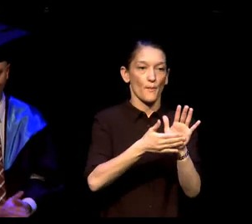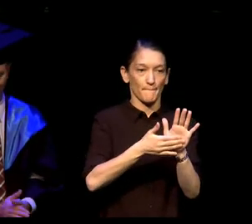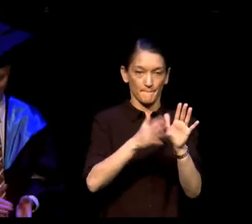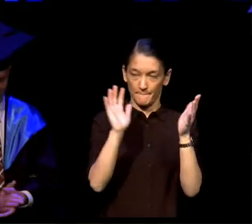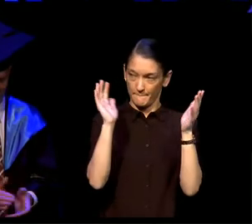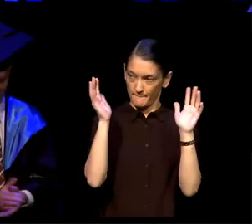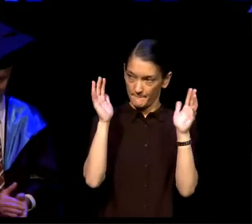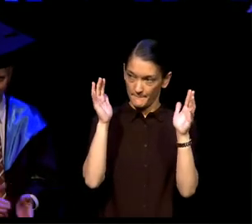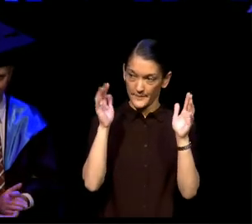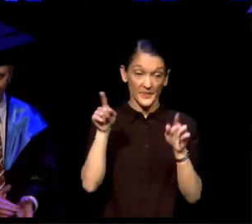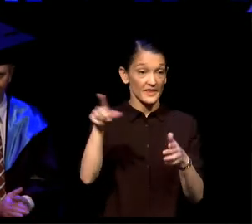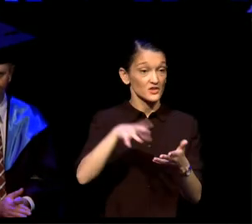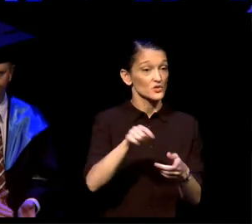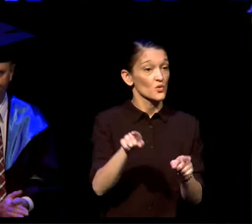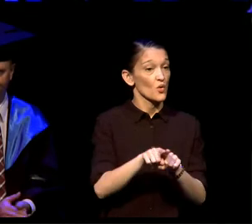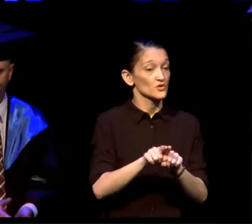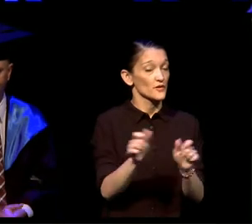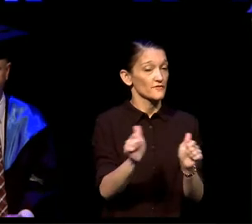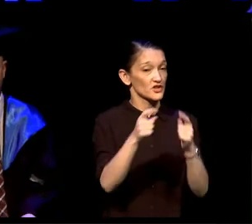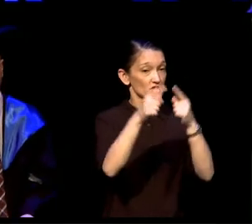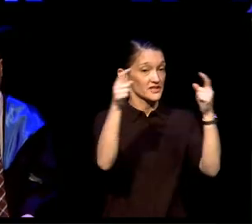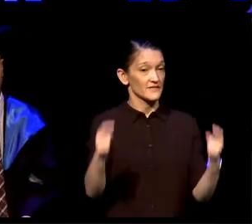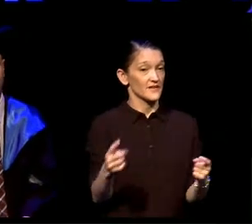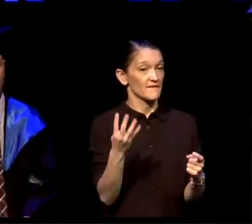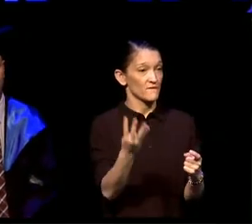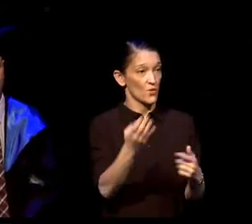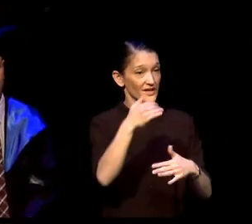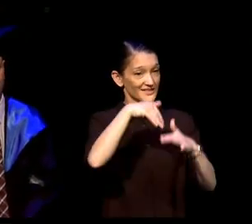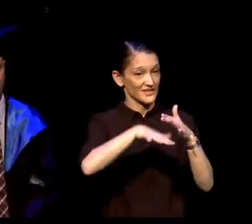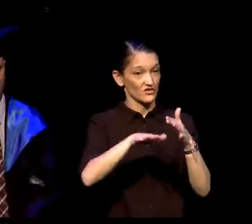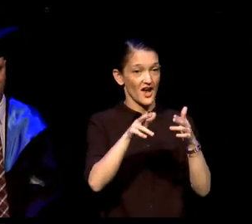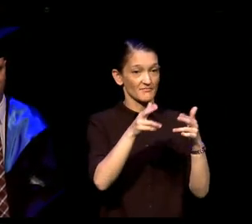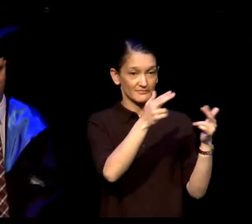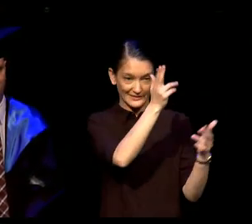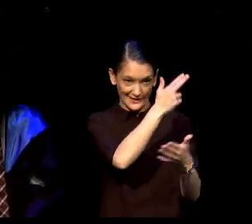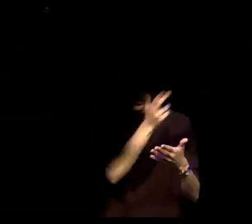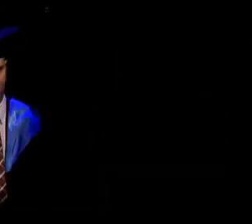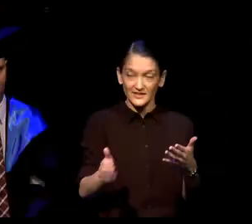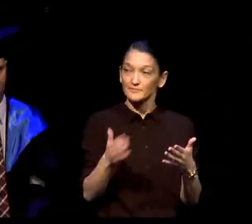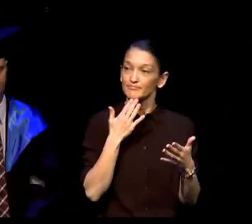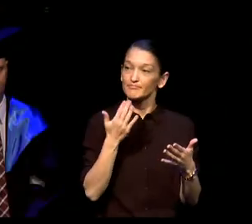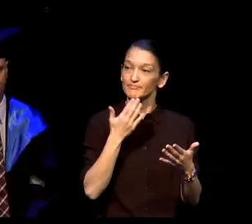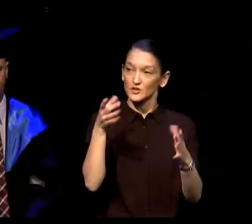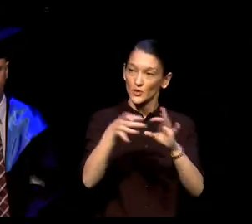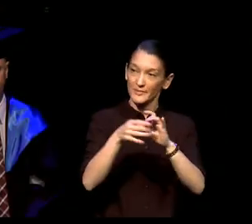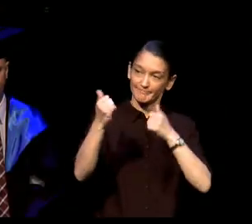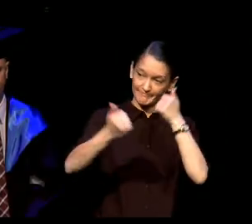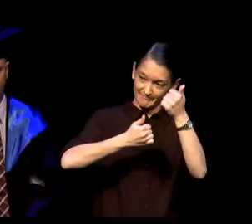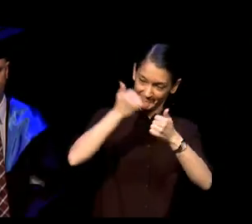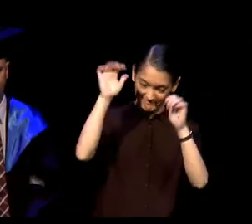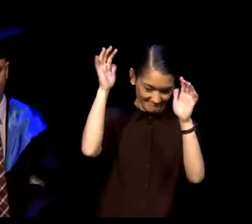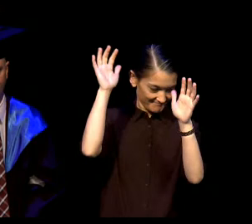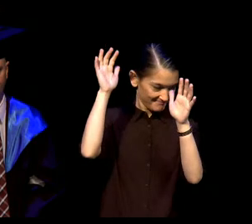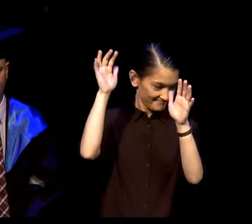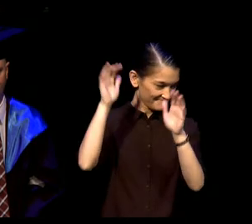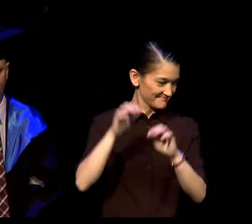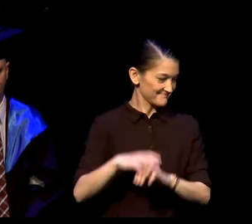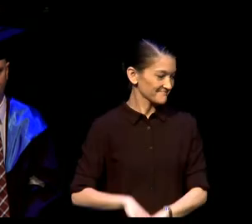This student also completed Certificate 4 in Interior Decoration. Please join me in congratulating them.